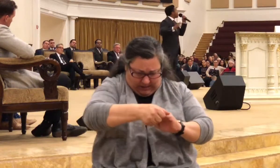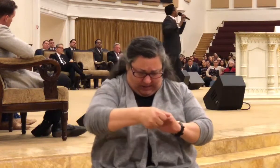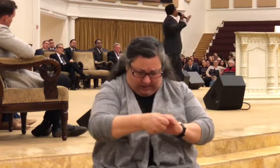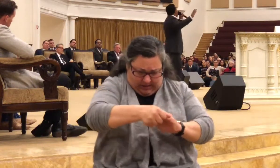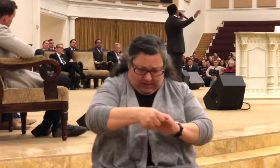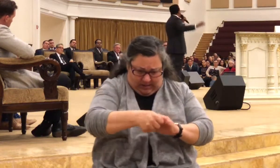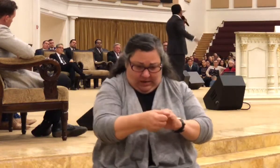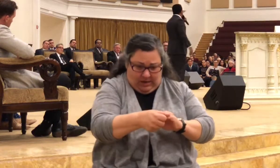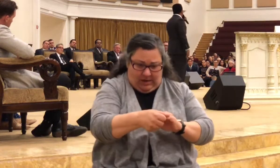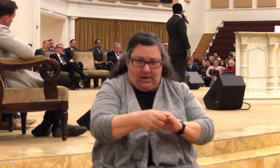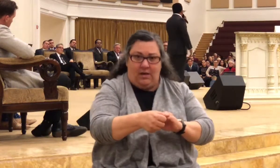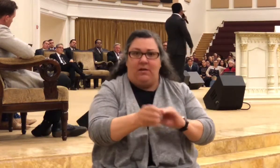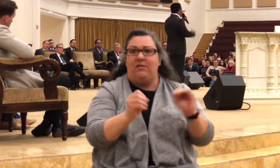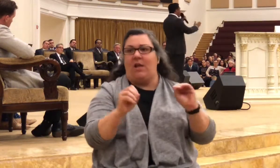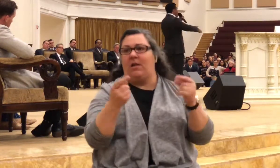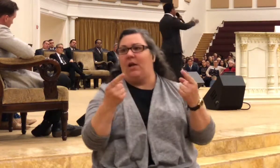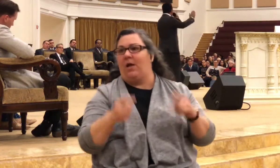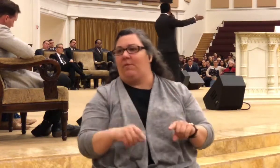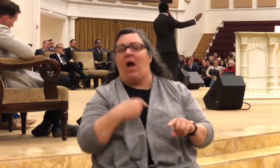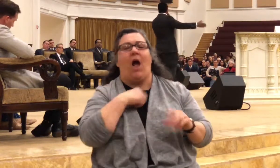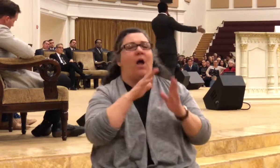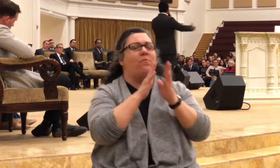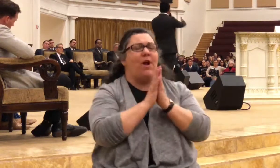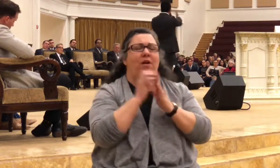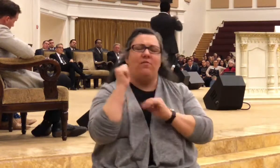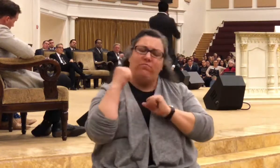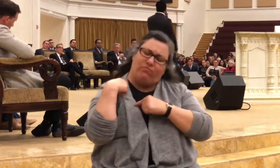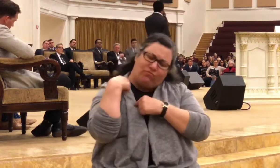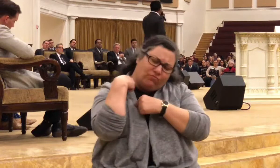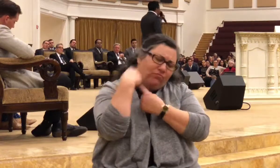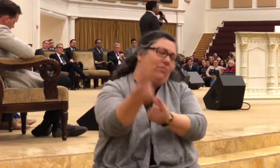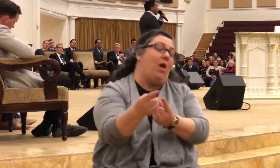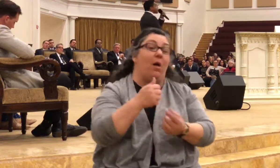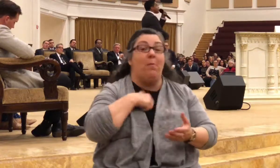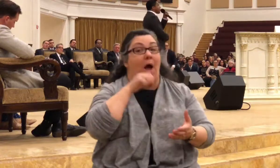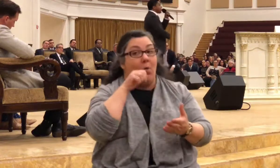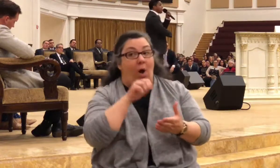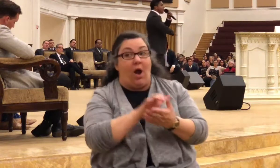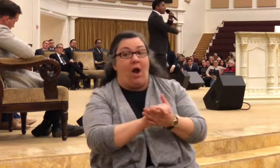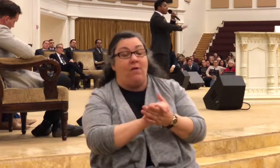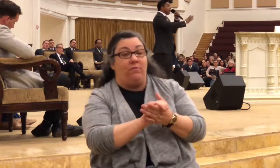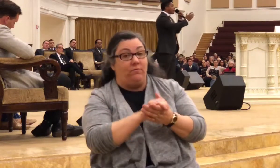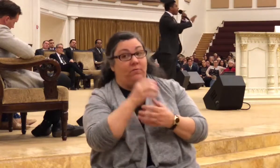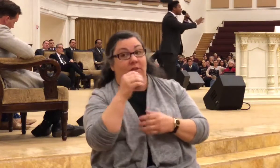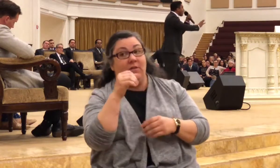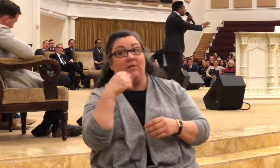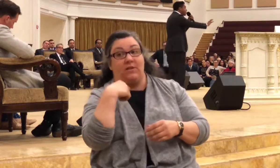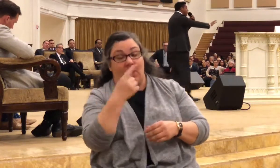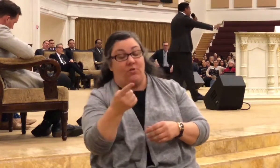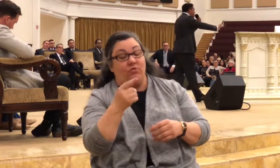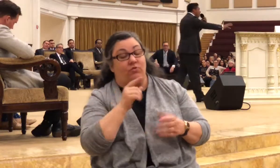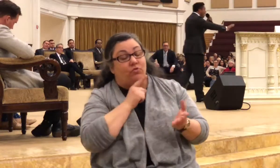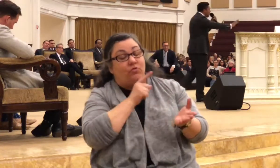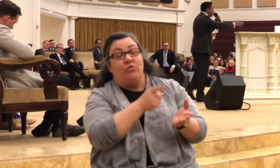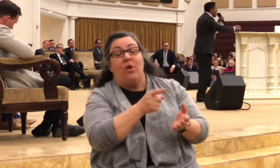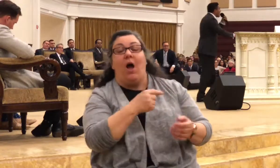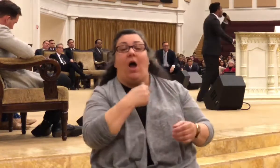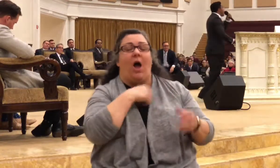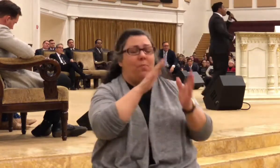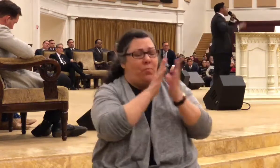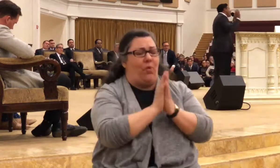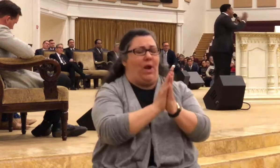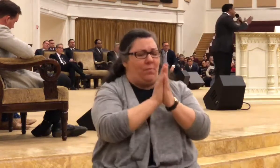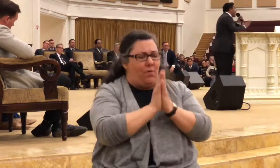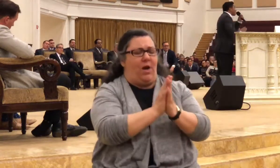honest with you, nothing happened. And I've prayed all the time since then. My wife is a testimony to this. We prayed for arthritis, prayed and prayed and